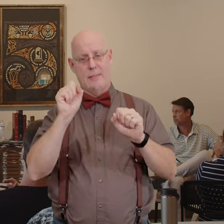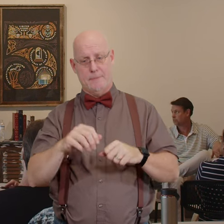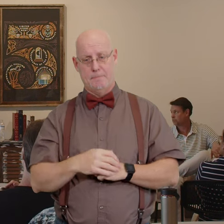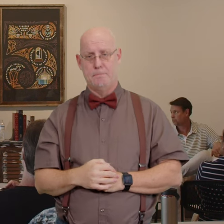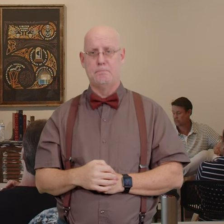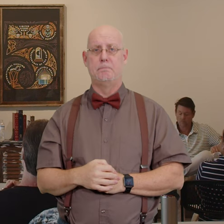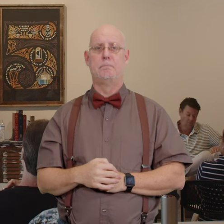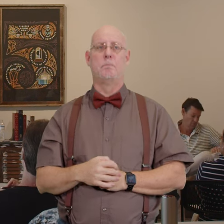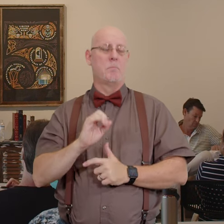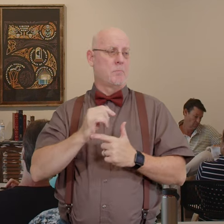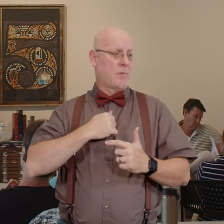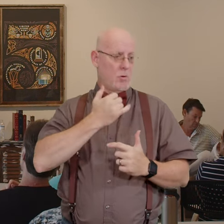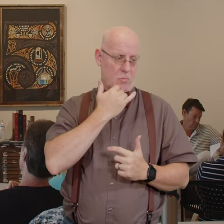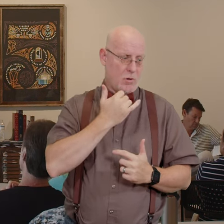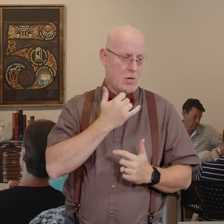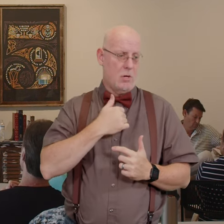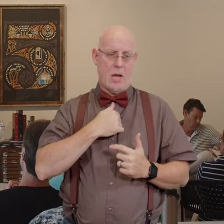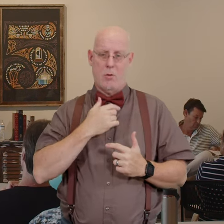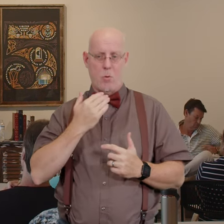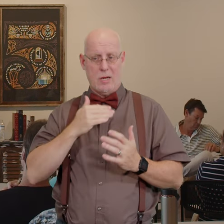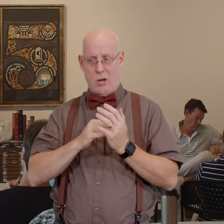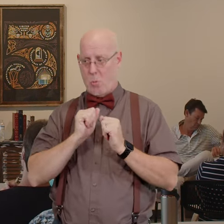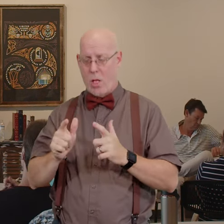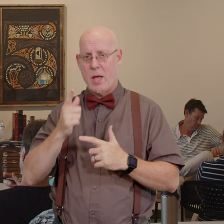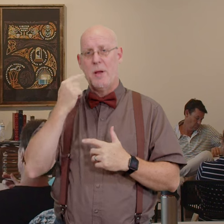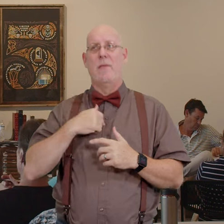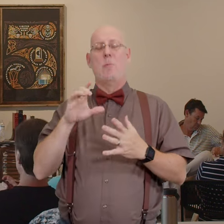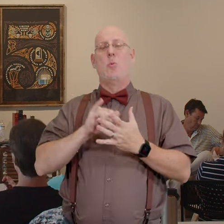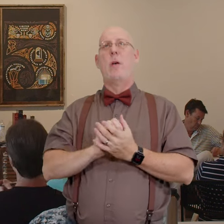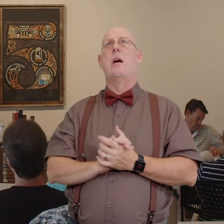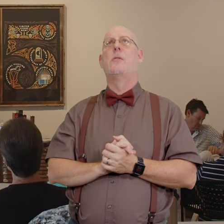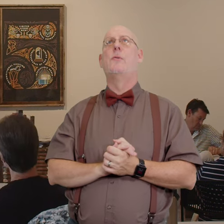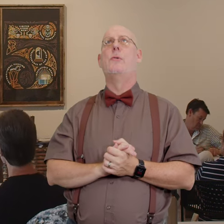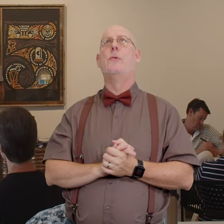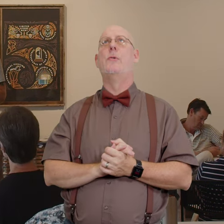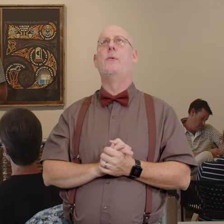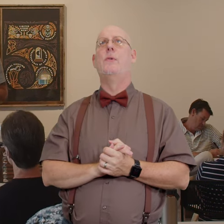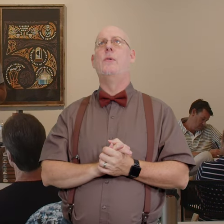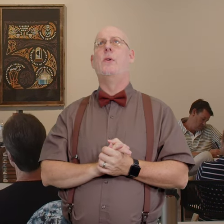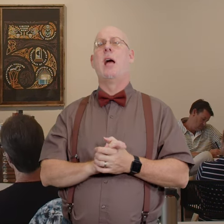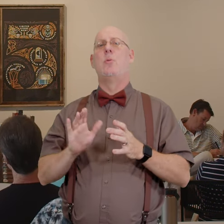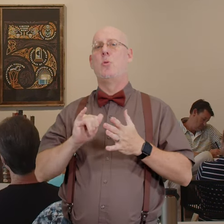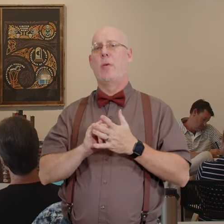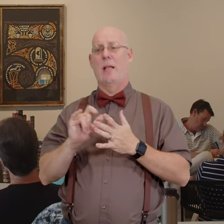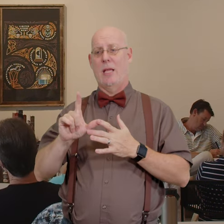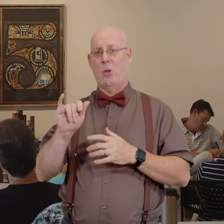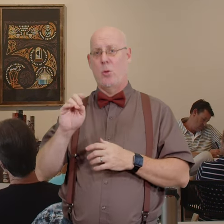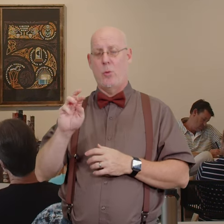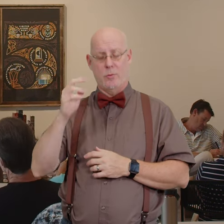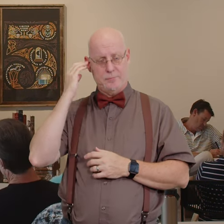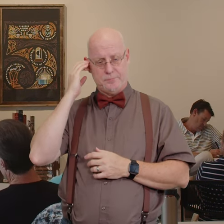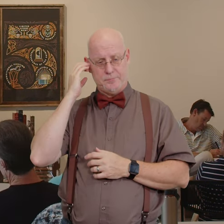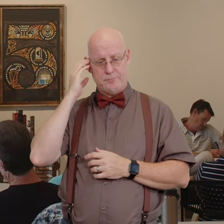right. Or I could be right. I could go against all of them. But if I'm going to do that, I'm going to do so like